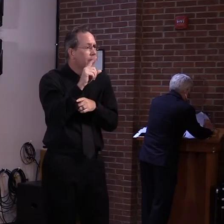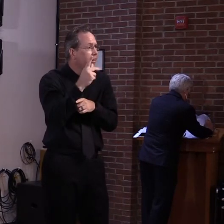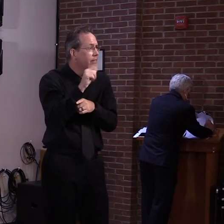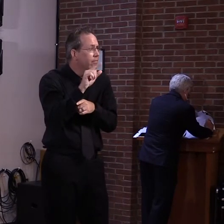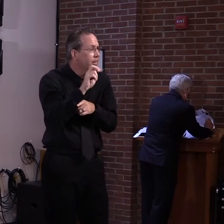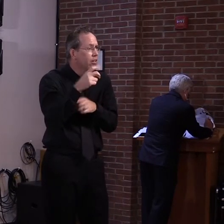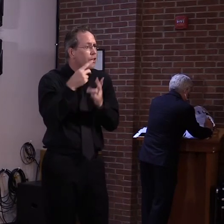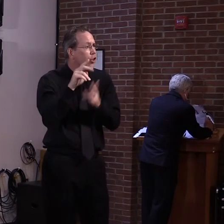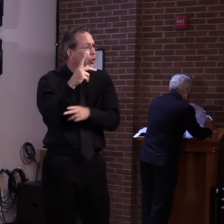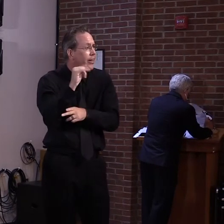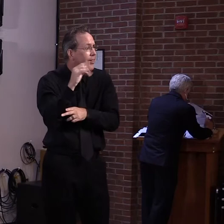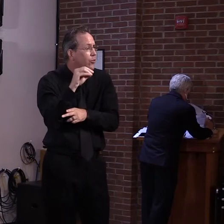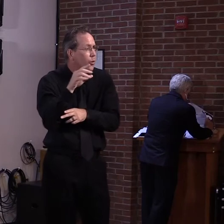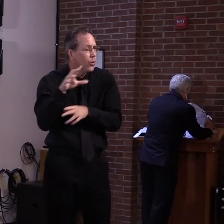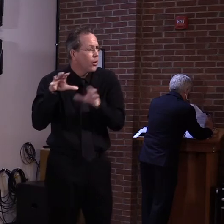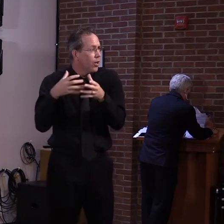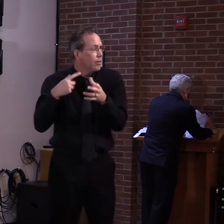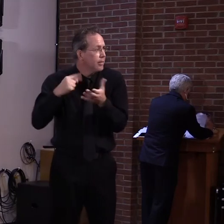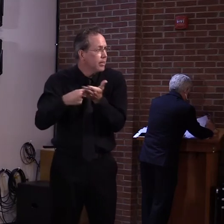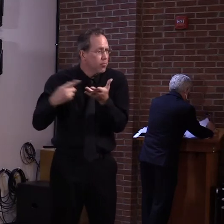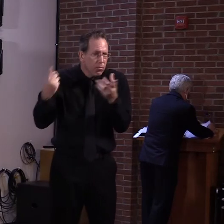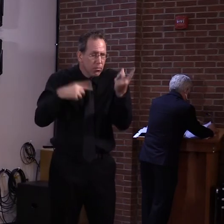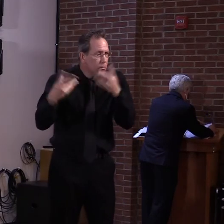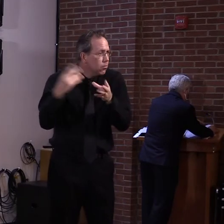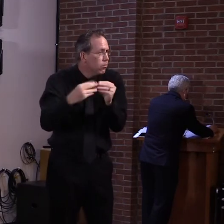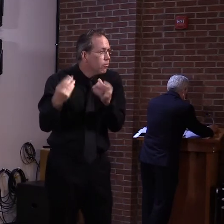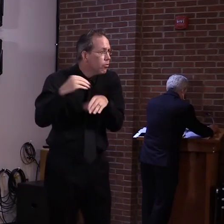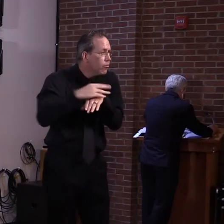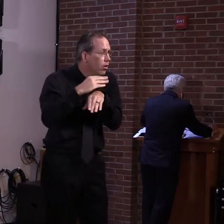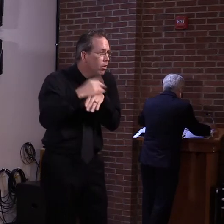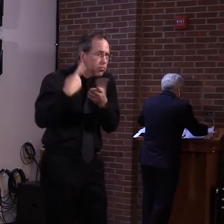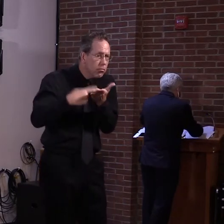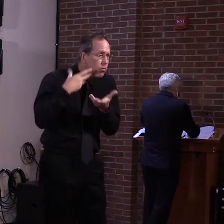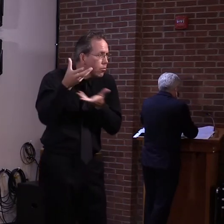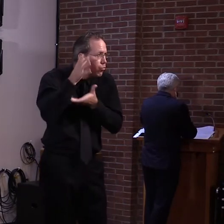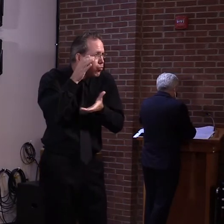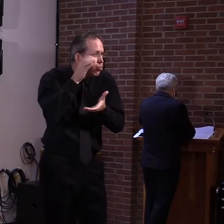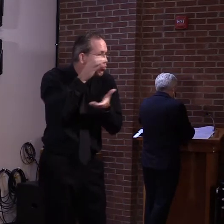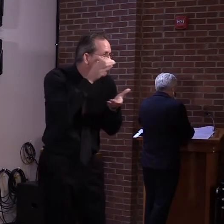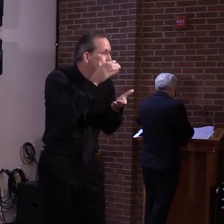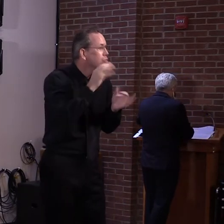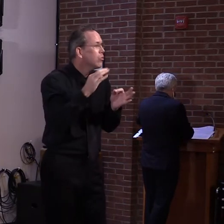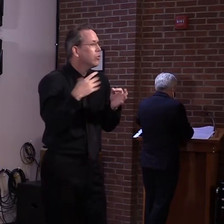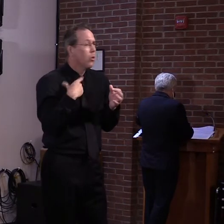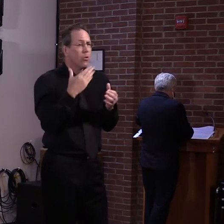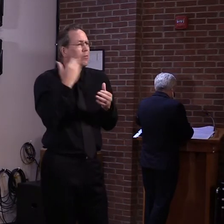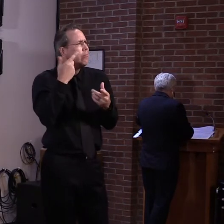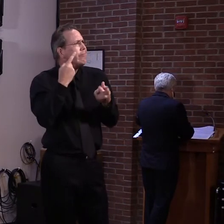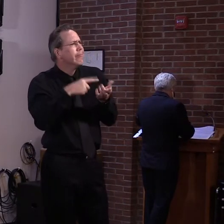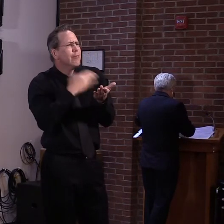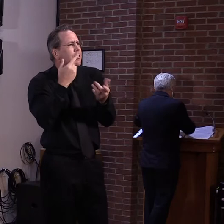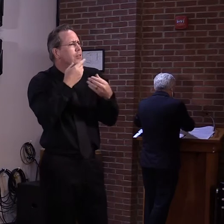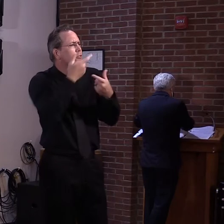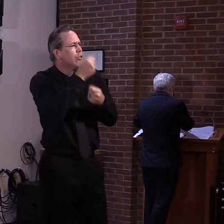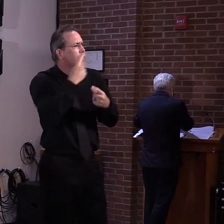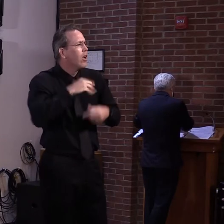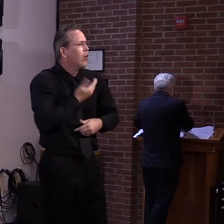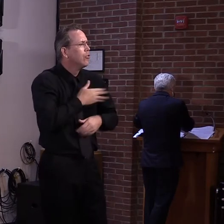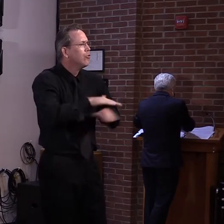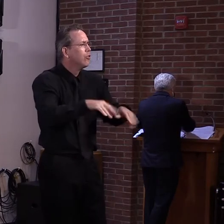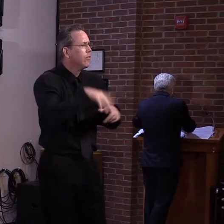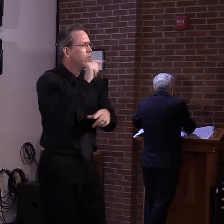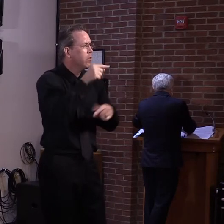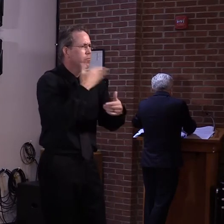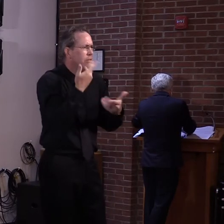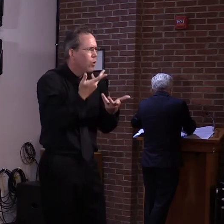press conferences, what's best for the kids is to get them back into the schools, back in in-person instruction. That's what's best.